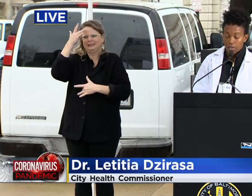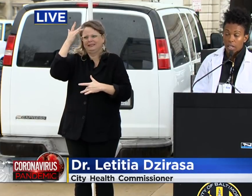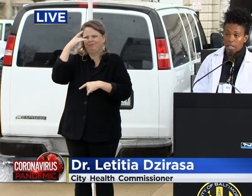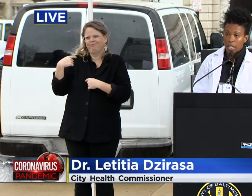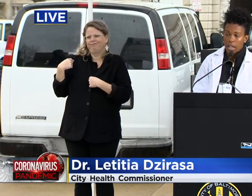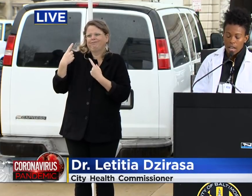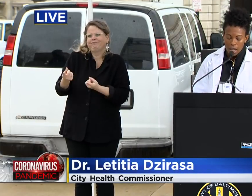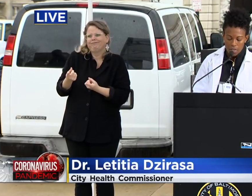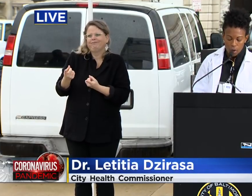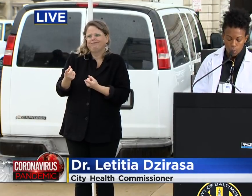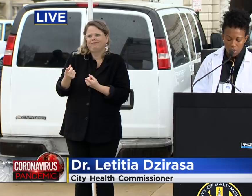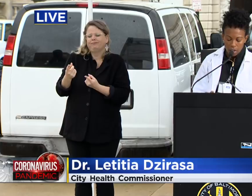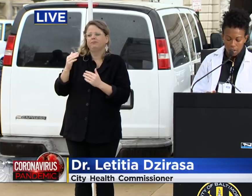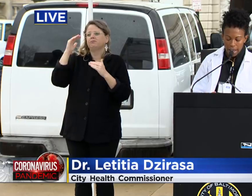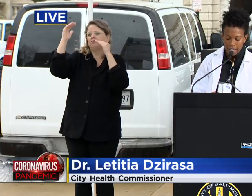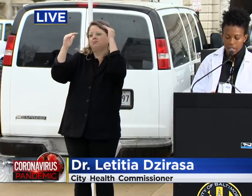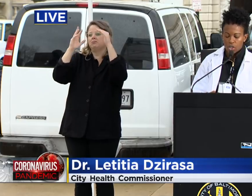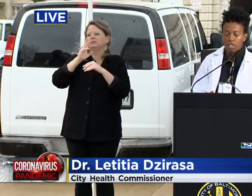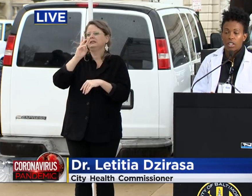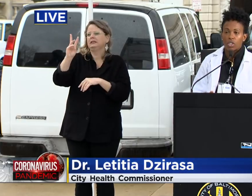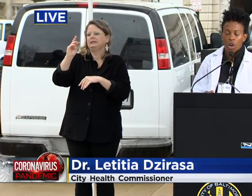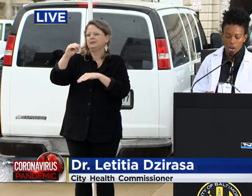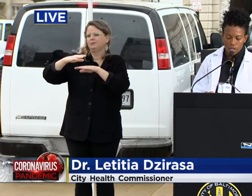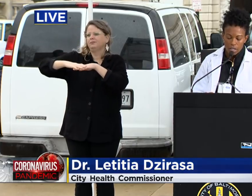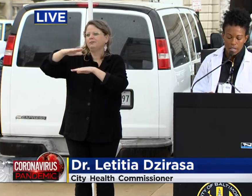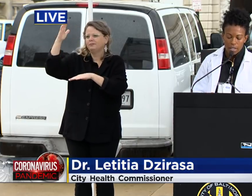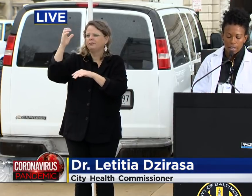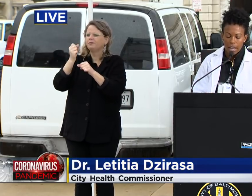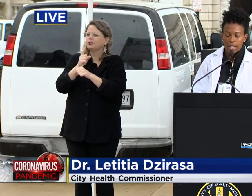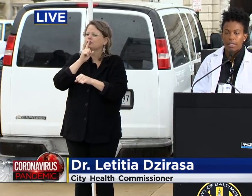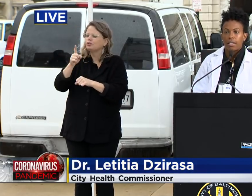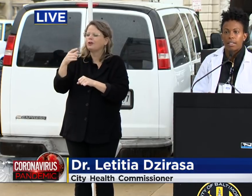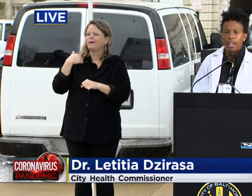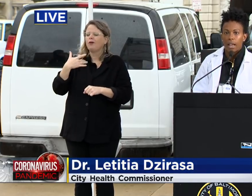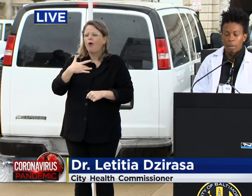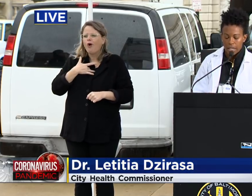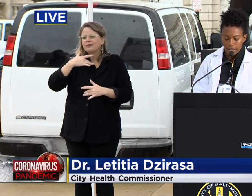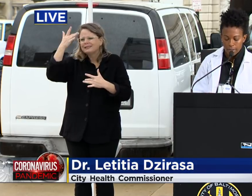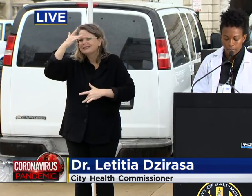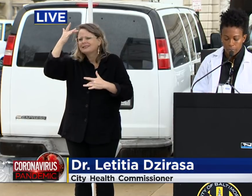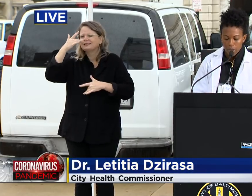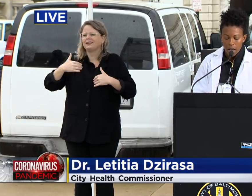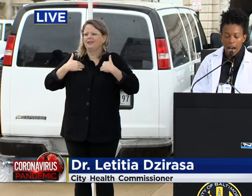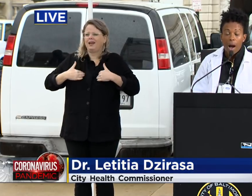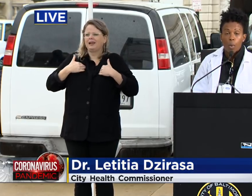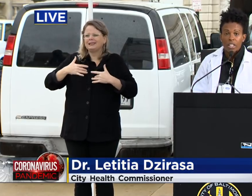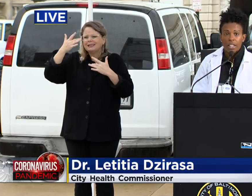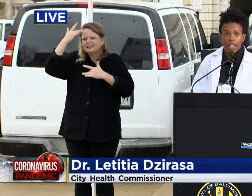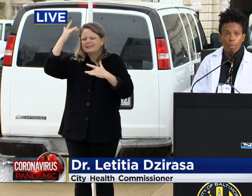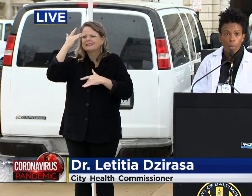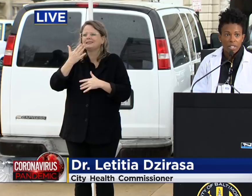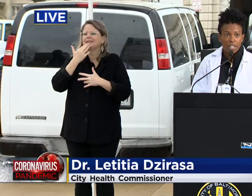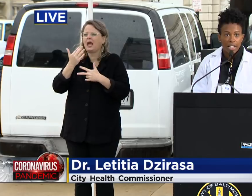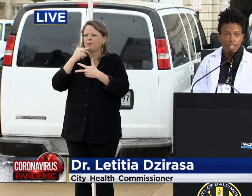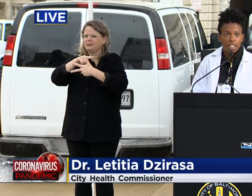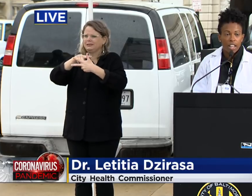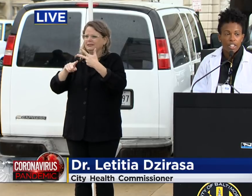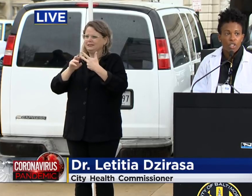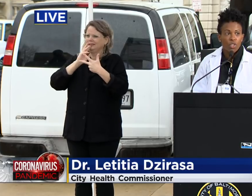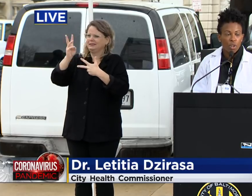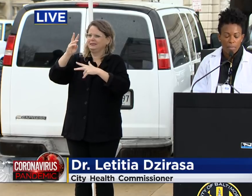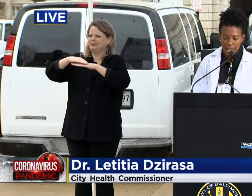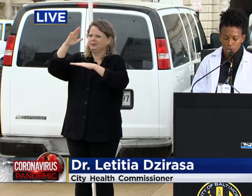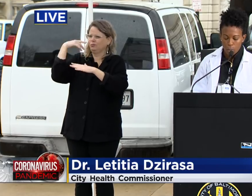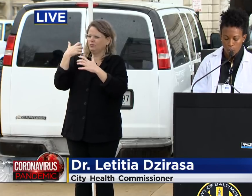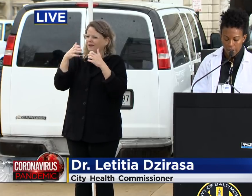the age of 60 and those with underlying conditions such as heart disease, lung disease, and diabetes. I want to take a moment today to